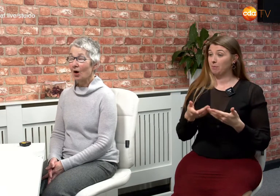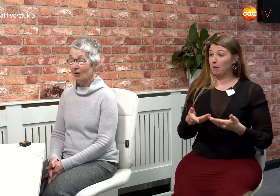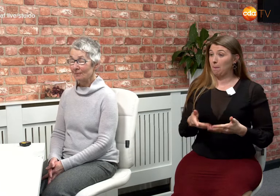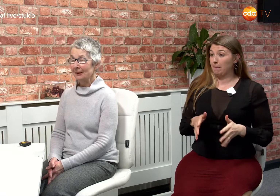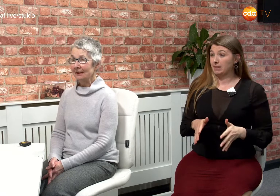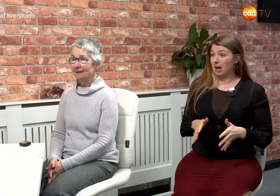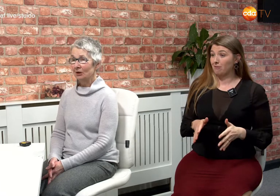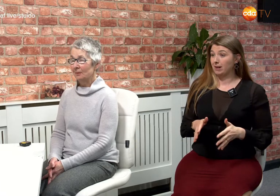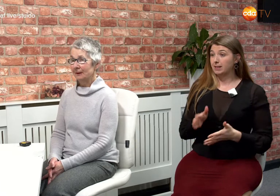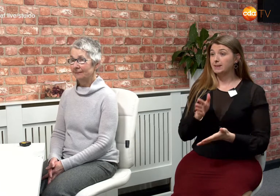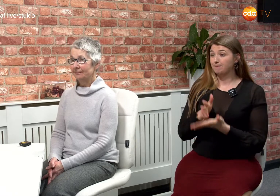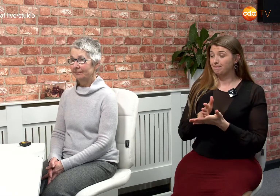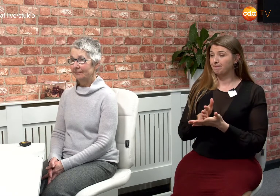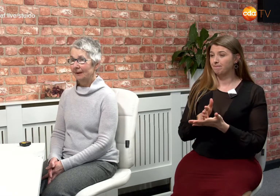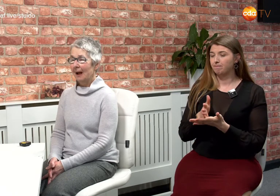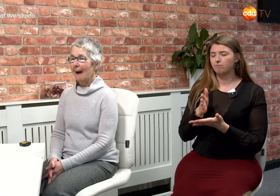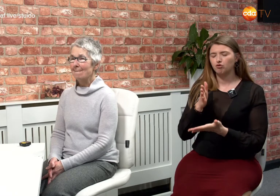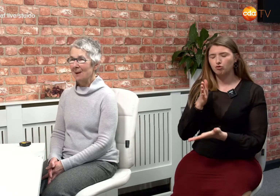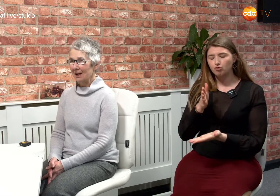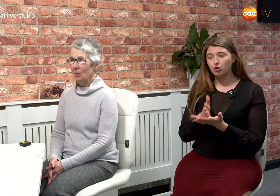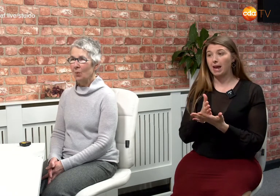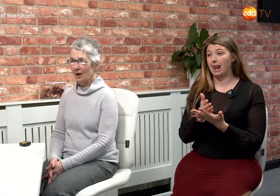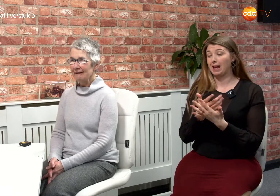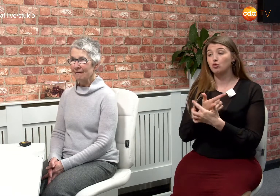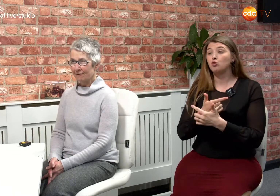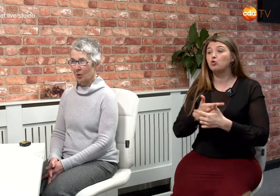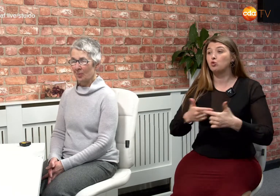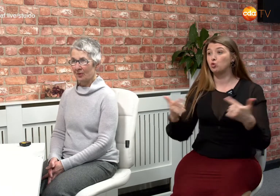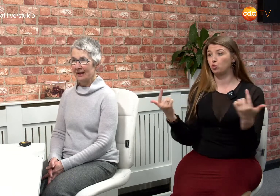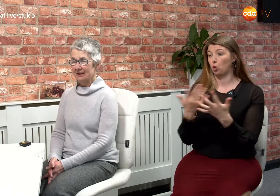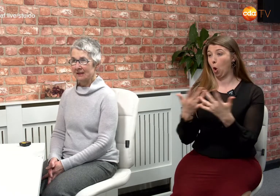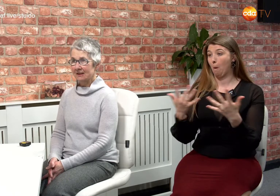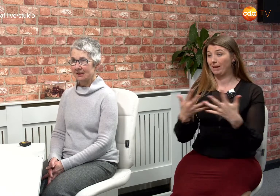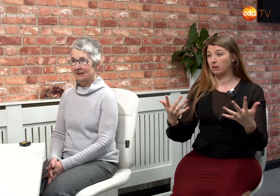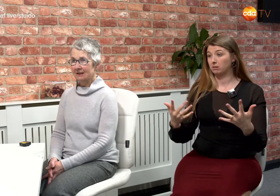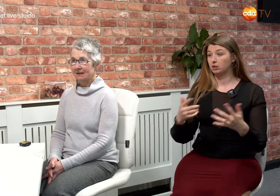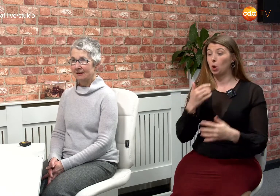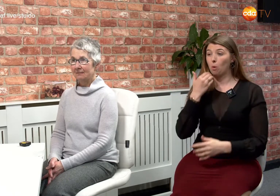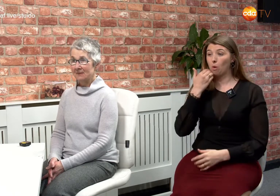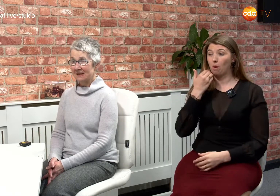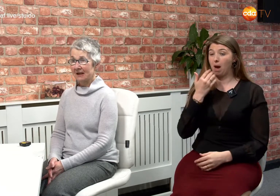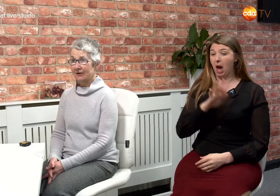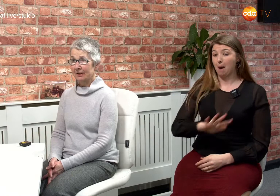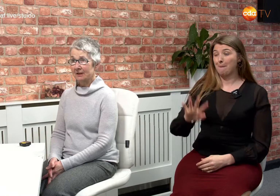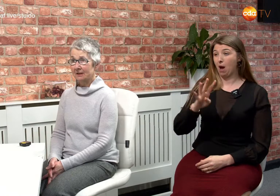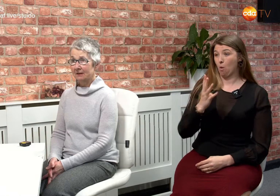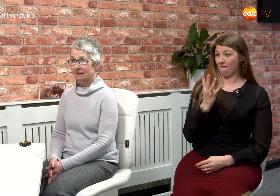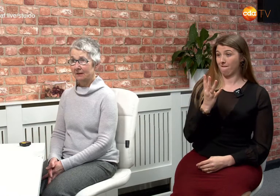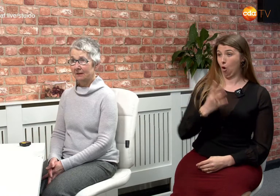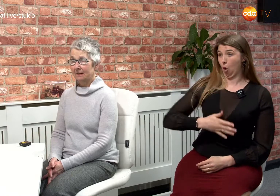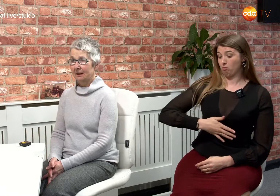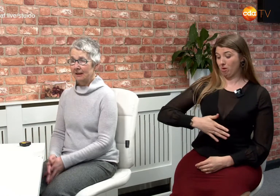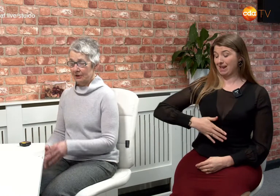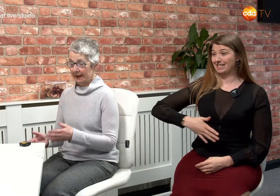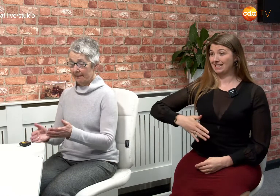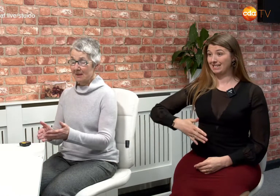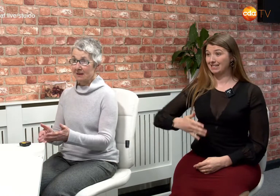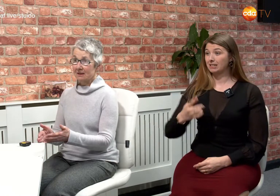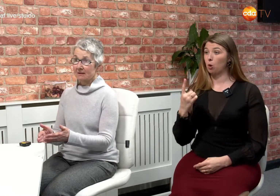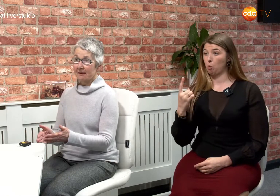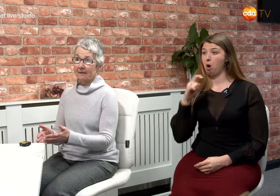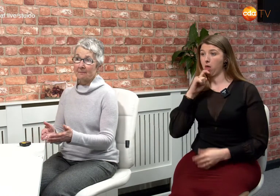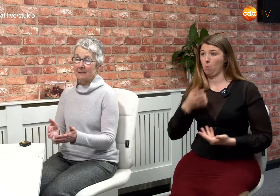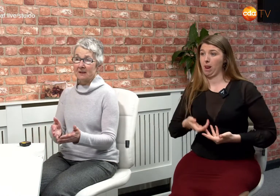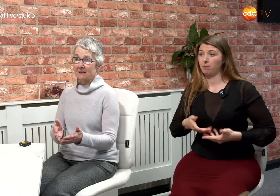Miscarriage is horribly common. About 1 in 4 pregnancies miscarries. So